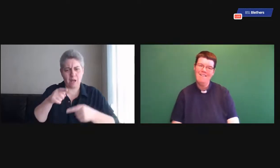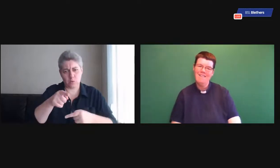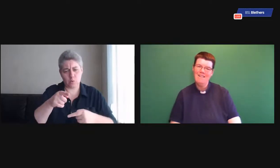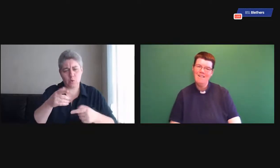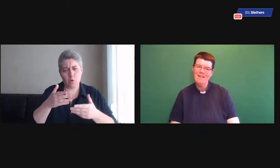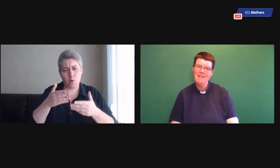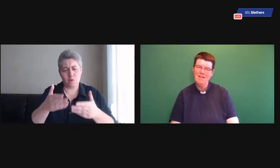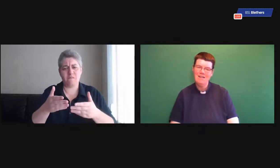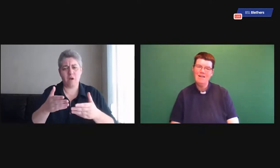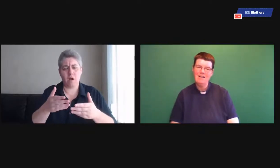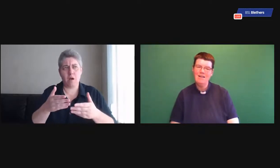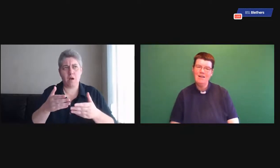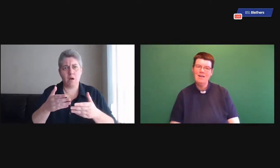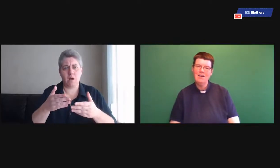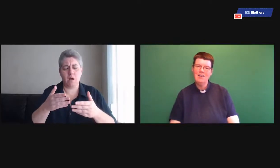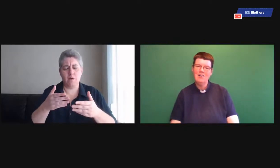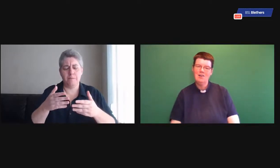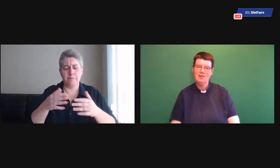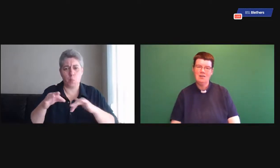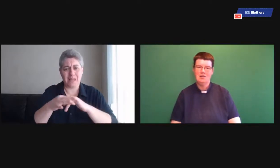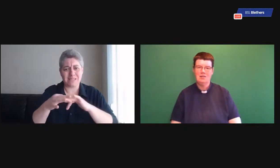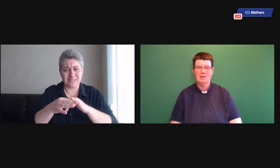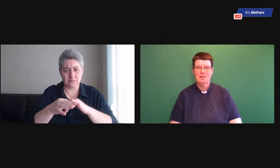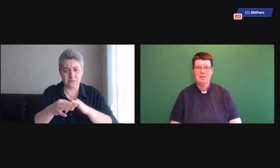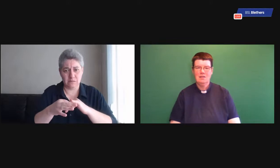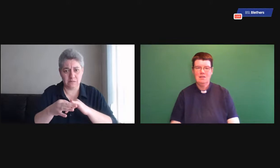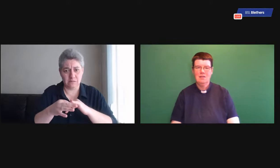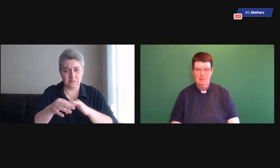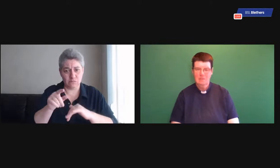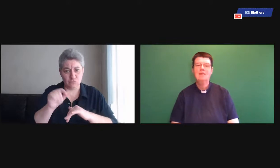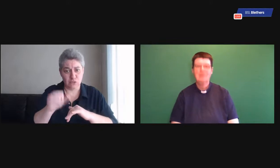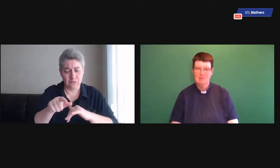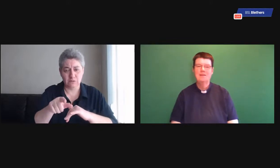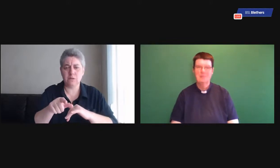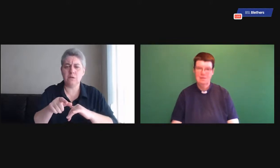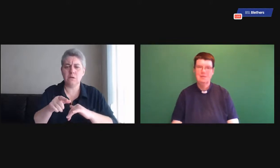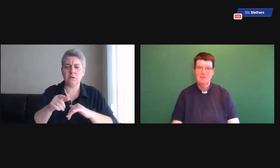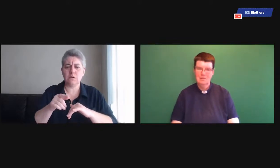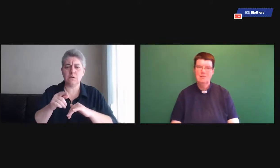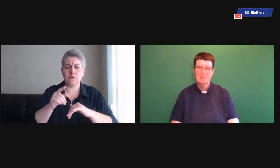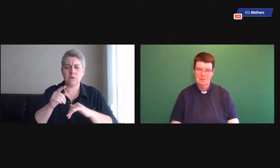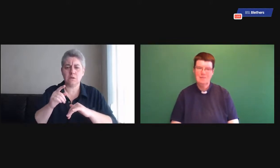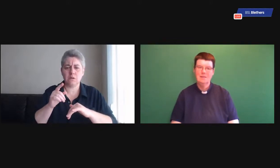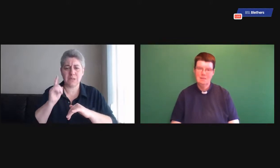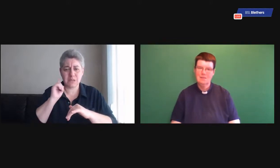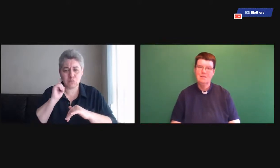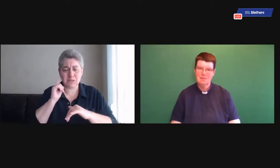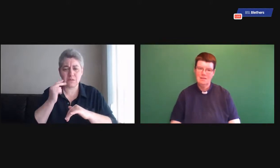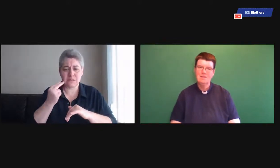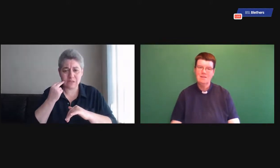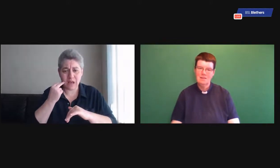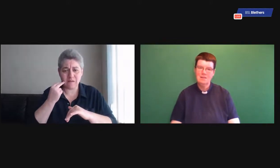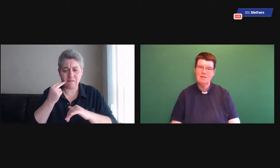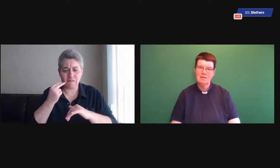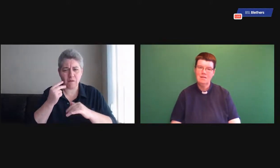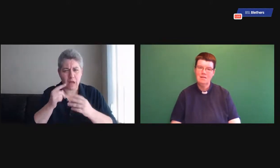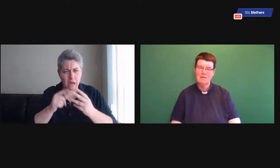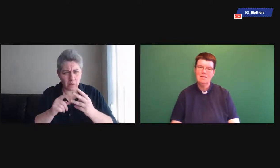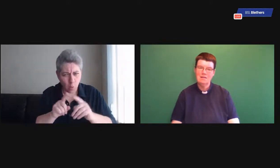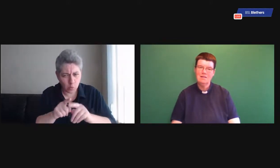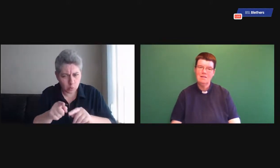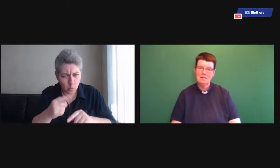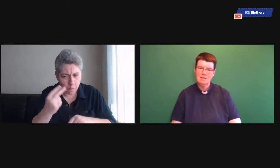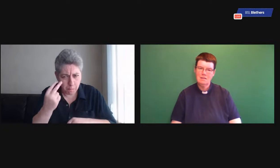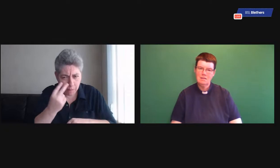baptise the children and adults, and then we give it back to the family as a memory, a keepsake. So